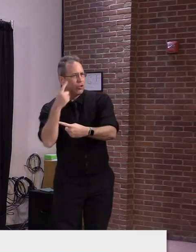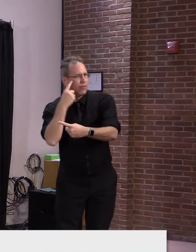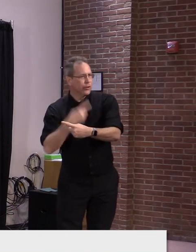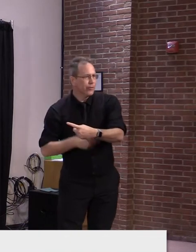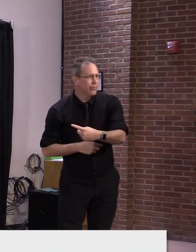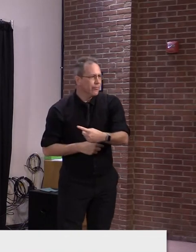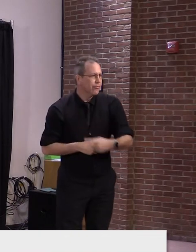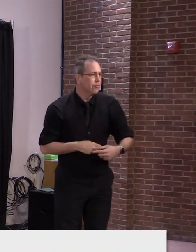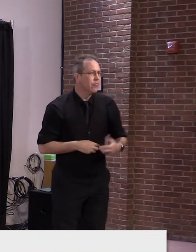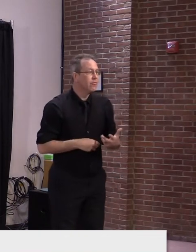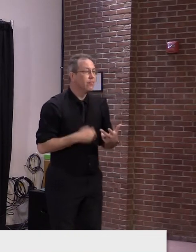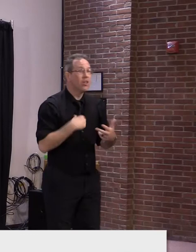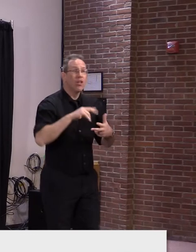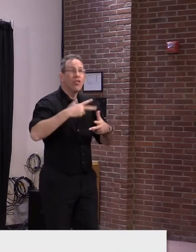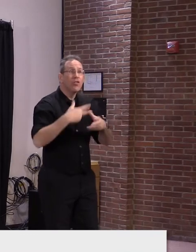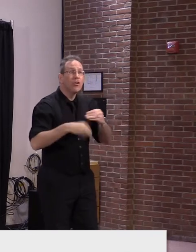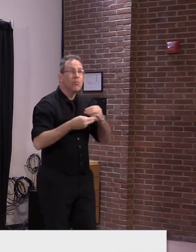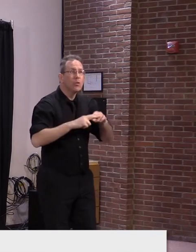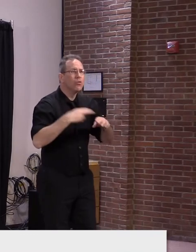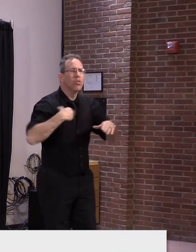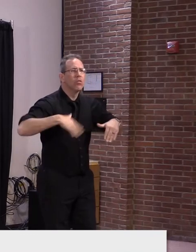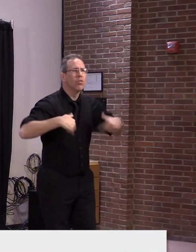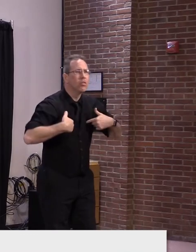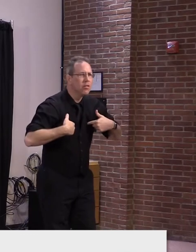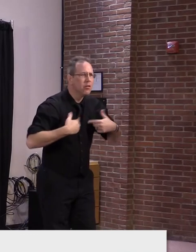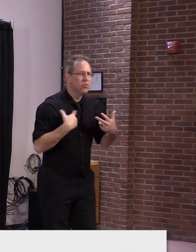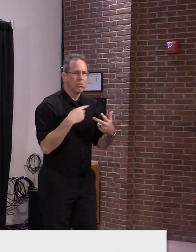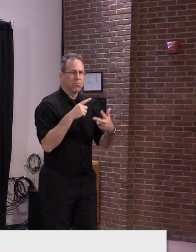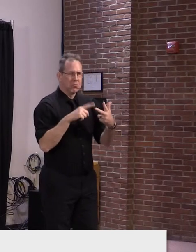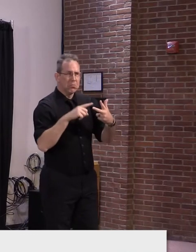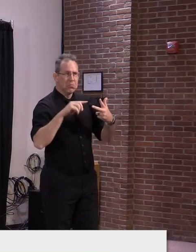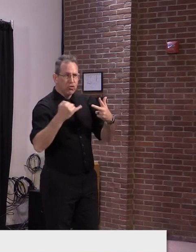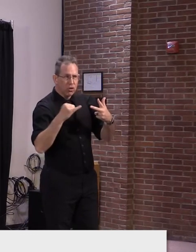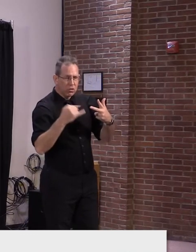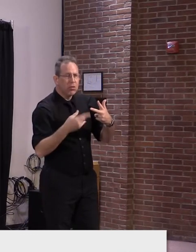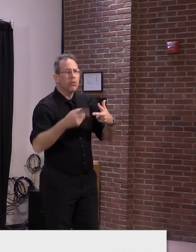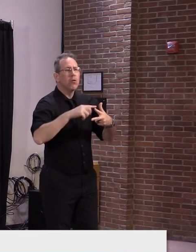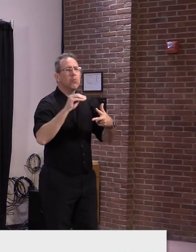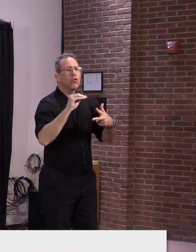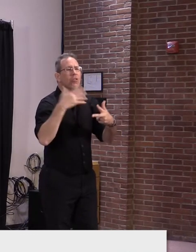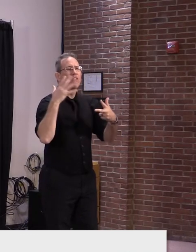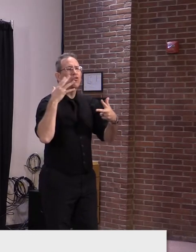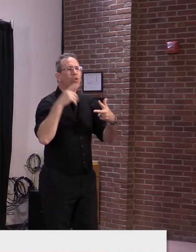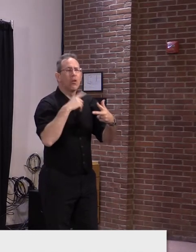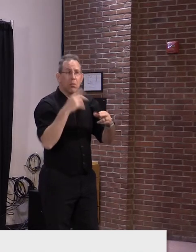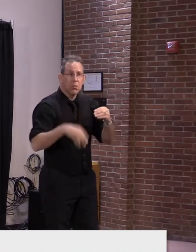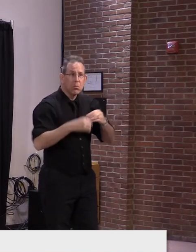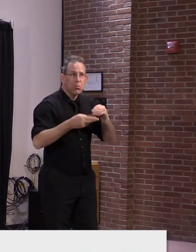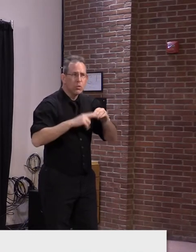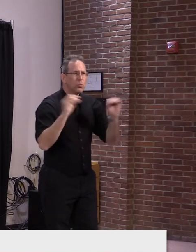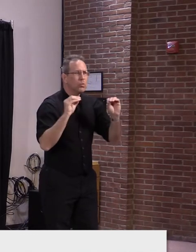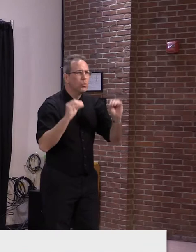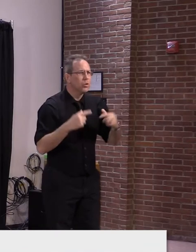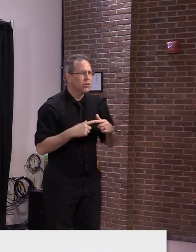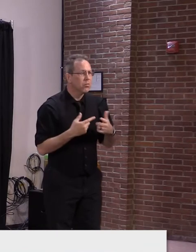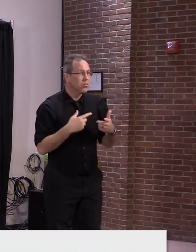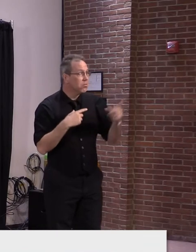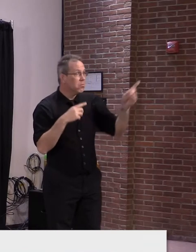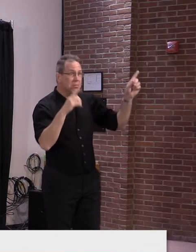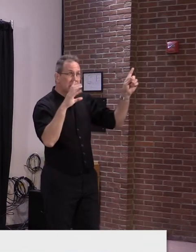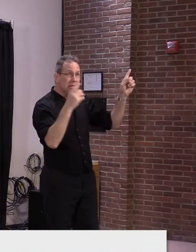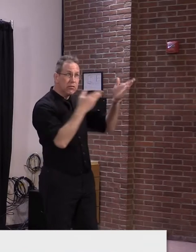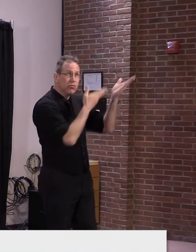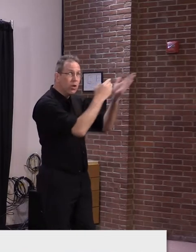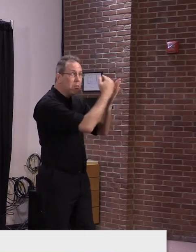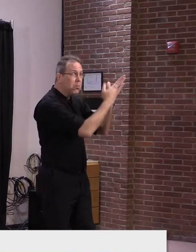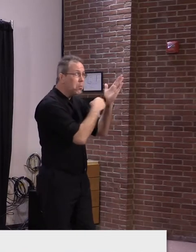had the third shot at this point in time, but I'll be waiting for guidance, and when it's time to do so,